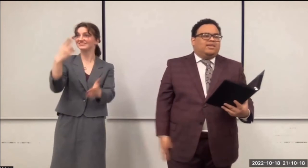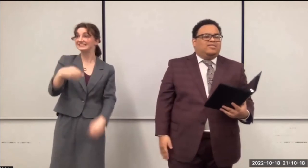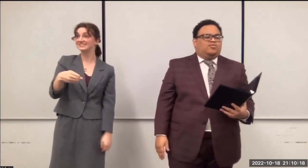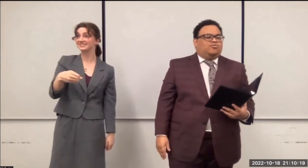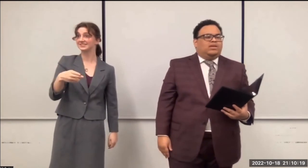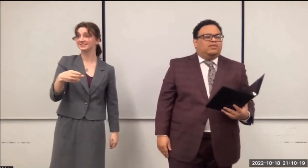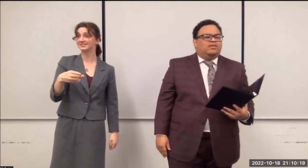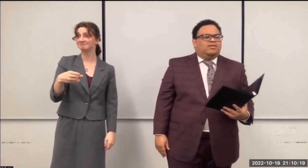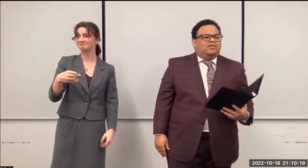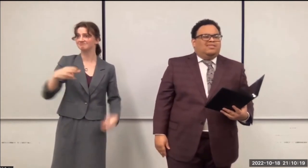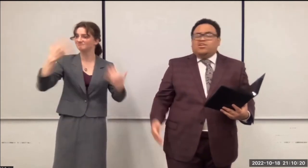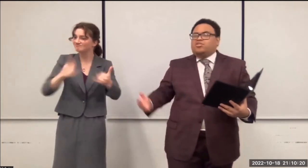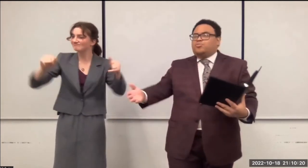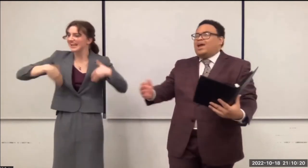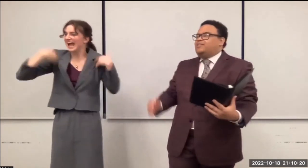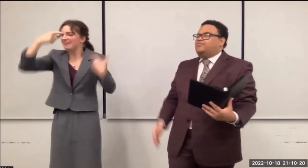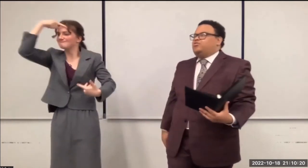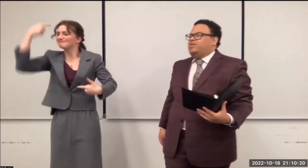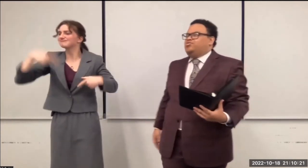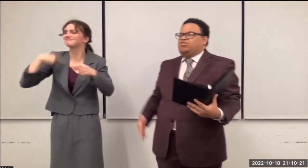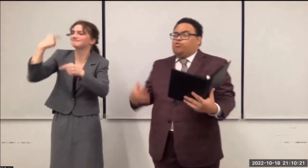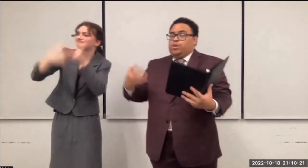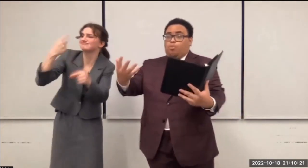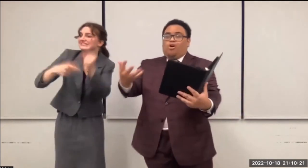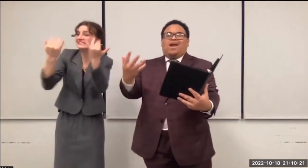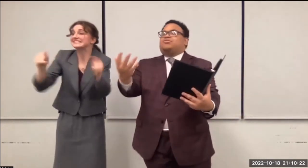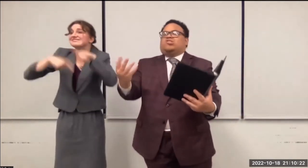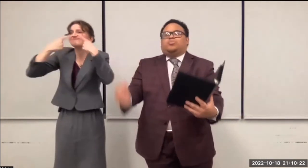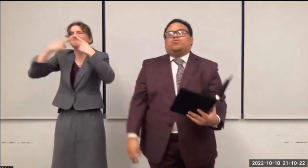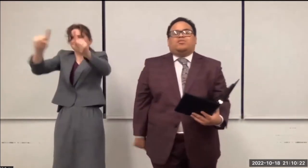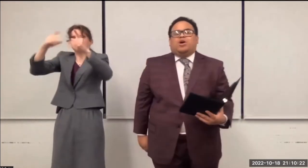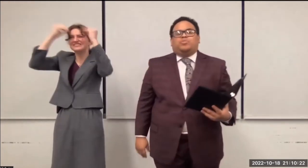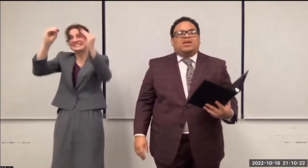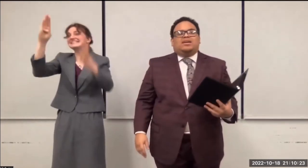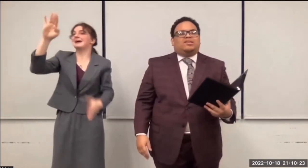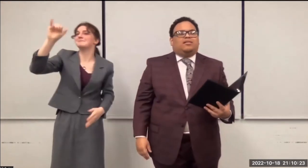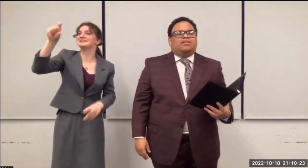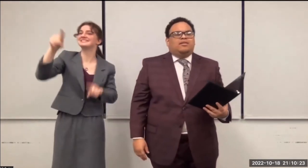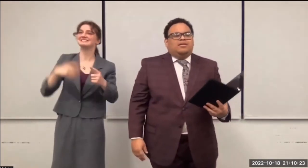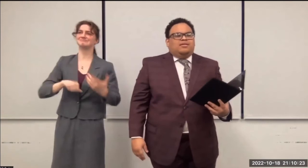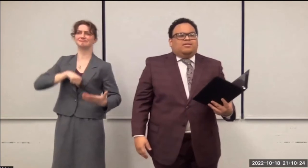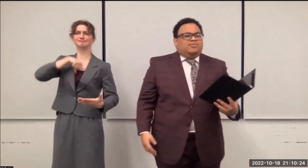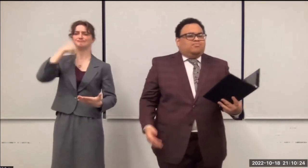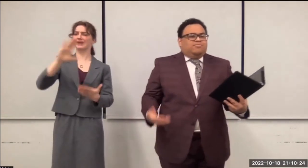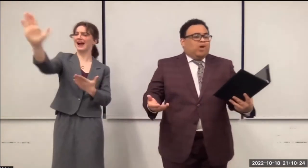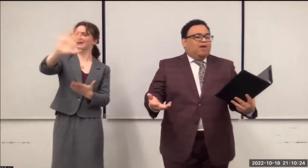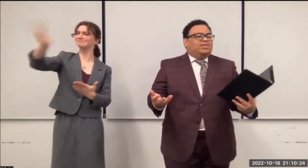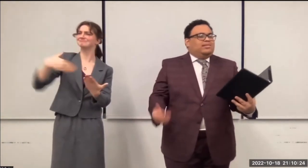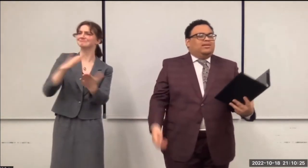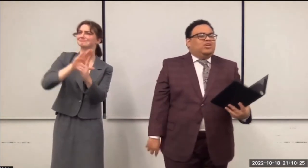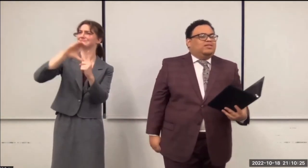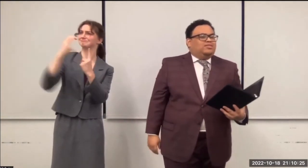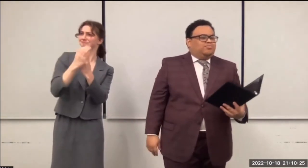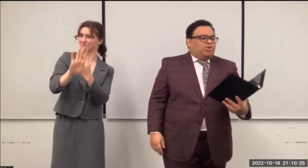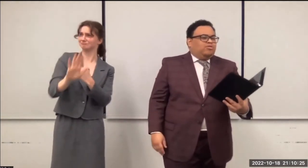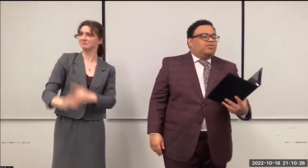history. Younger Black Deaf generations are growing more outspoken about BASL and proudly claiming it as part of their own.